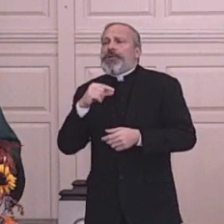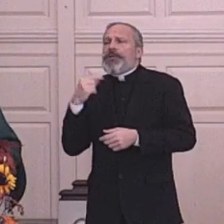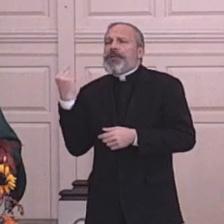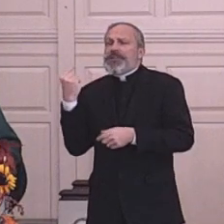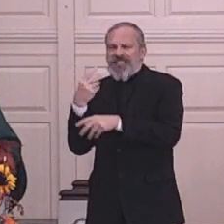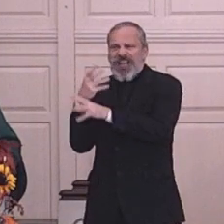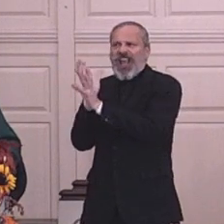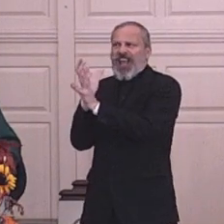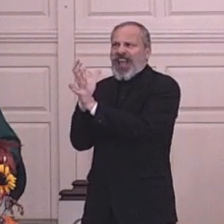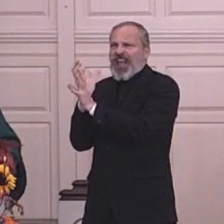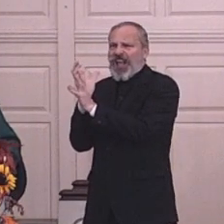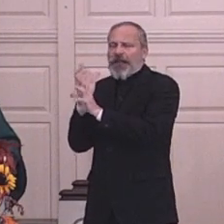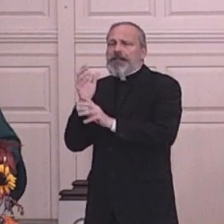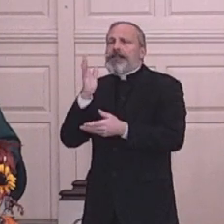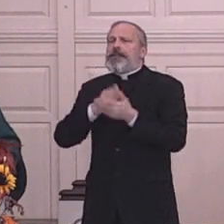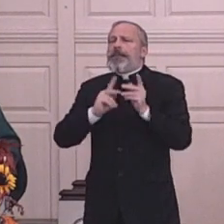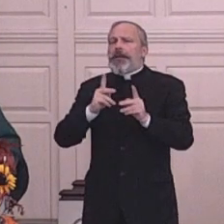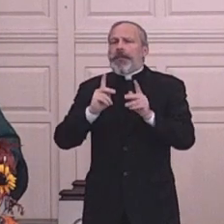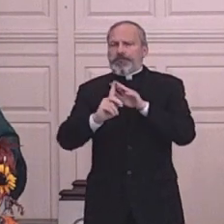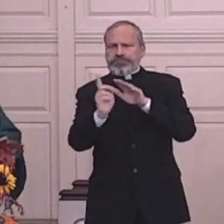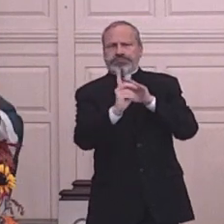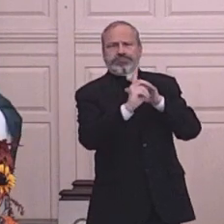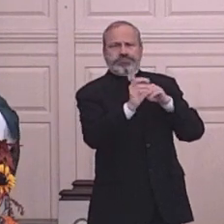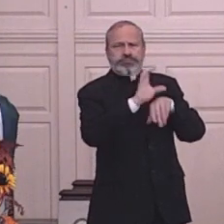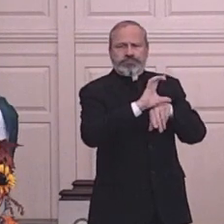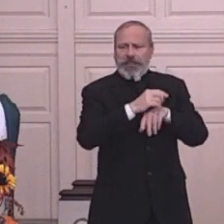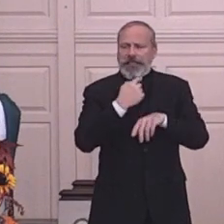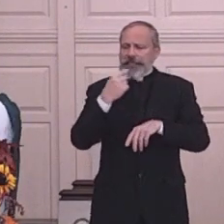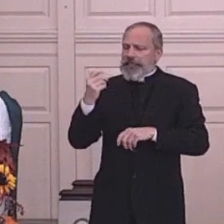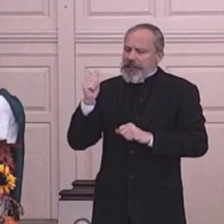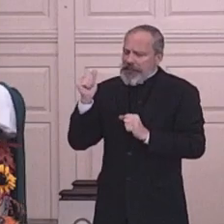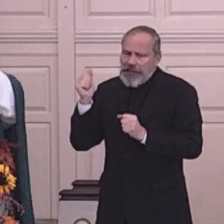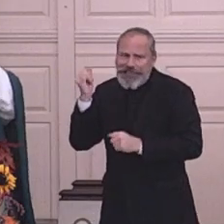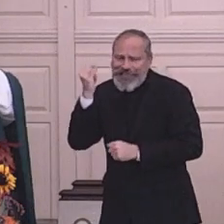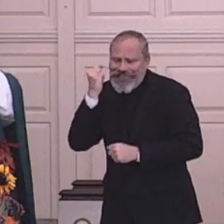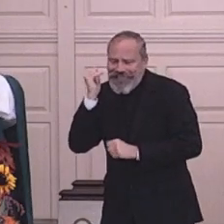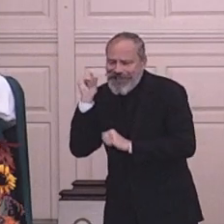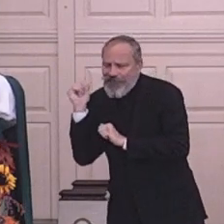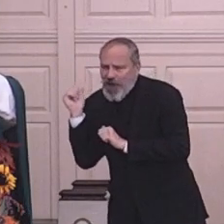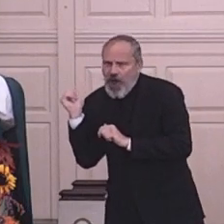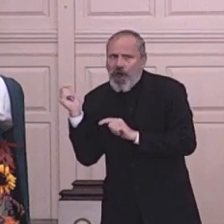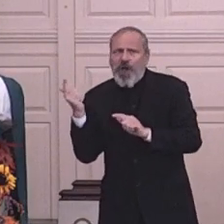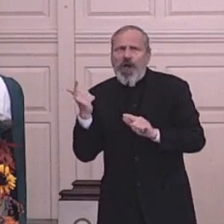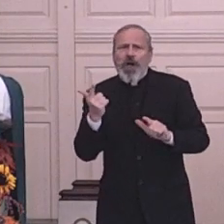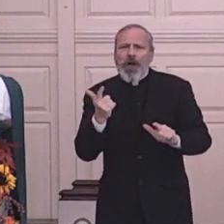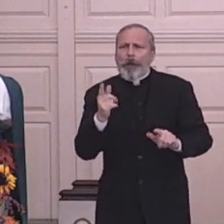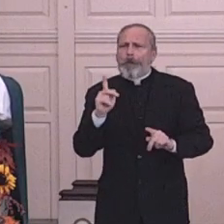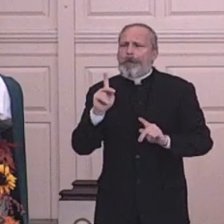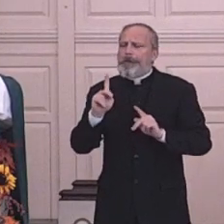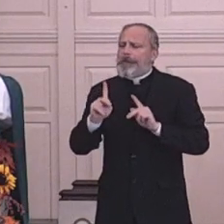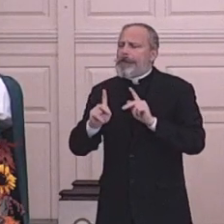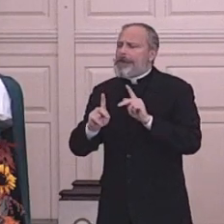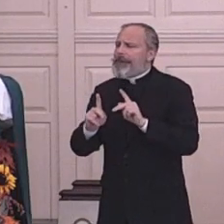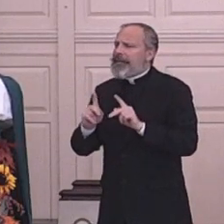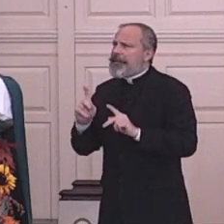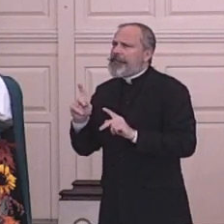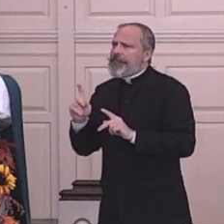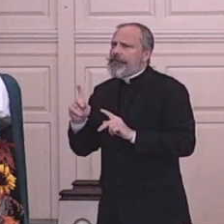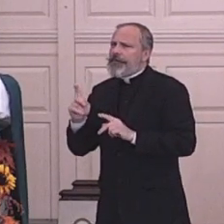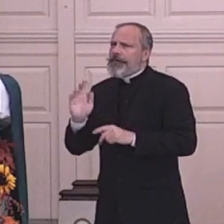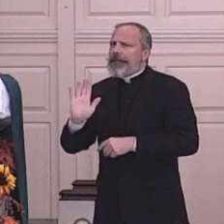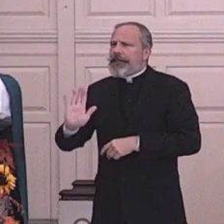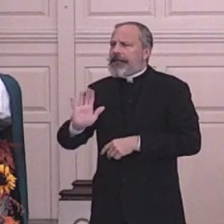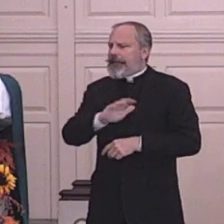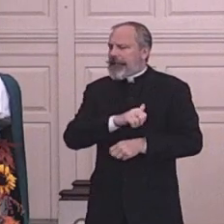of their scandal." And I said, supposing everybody's remark, everybody, you know, their life